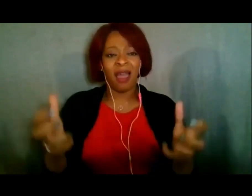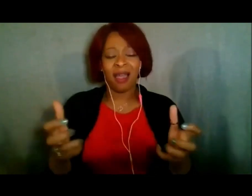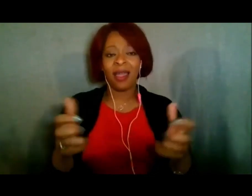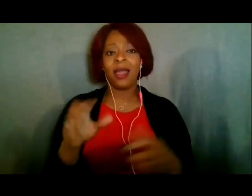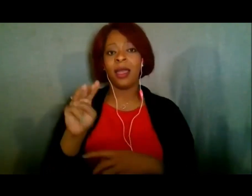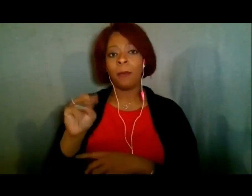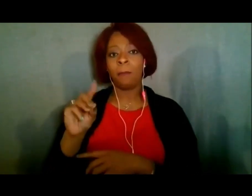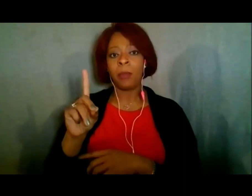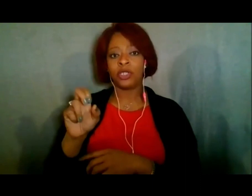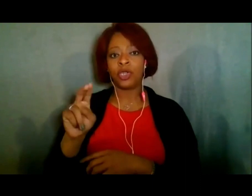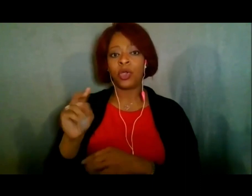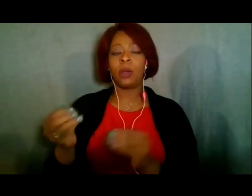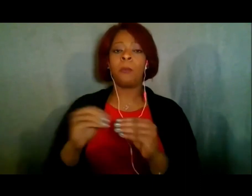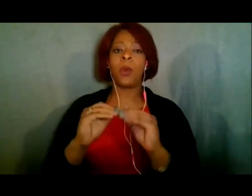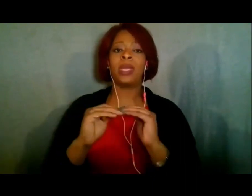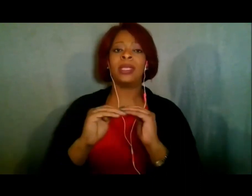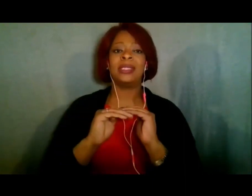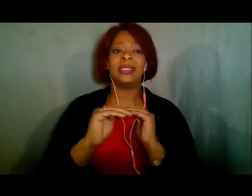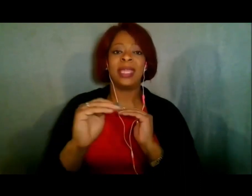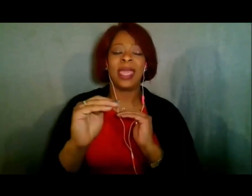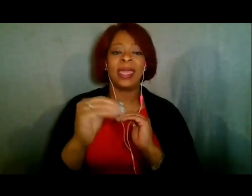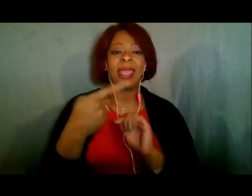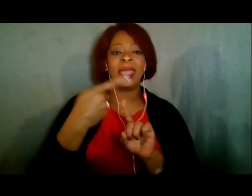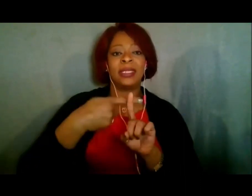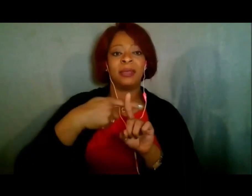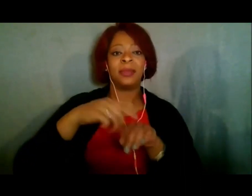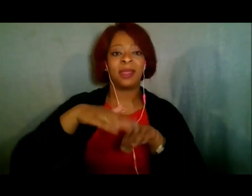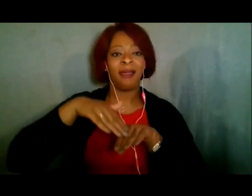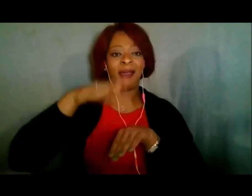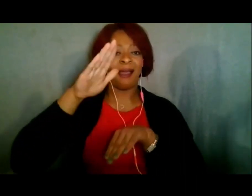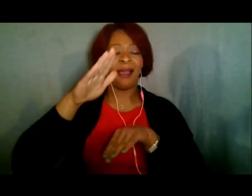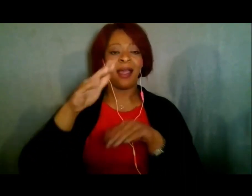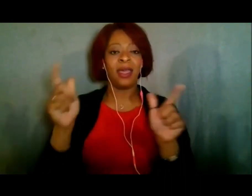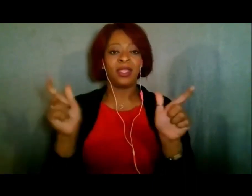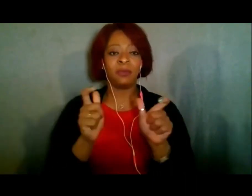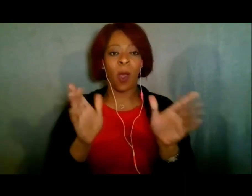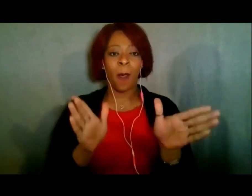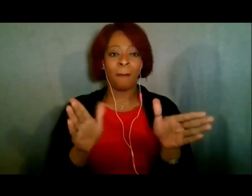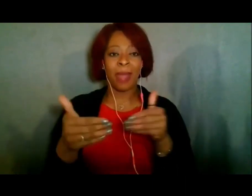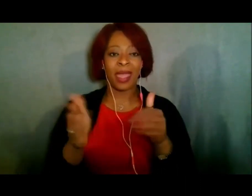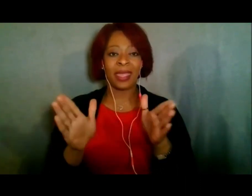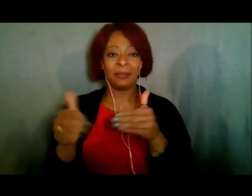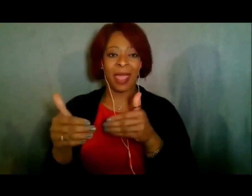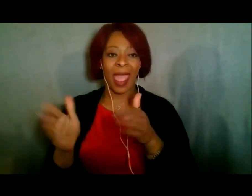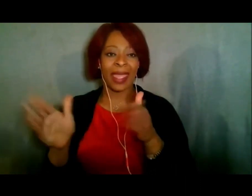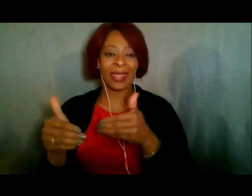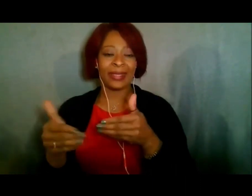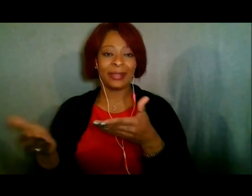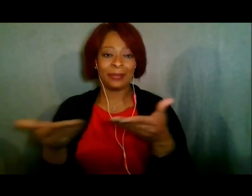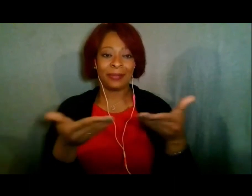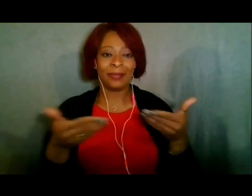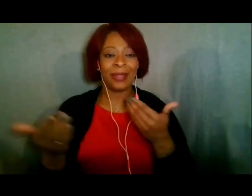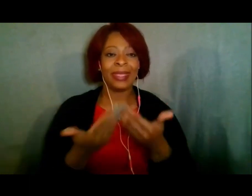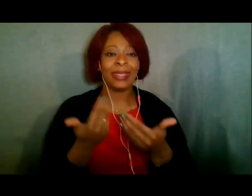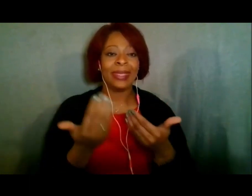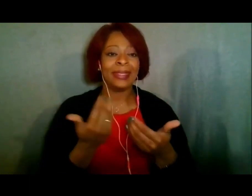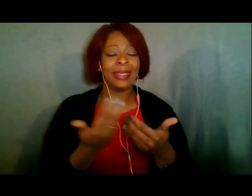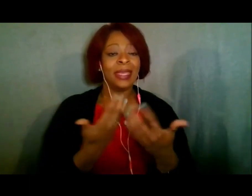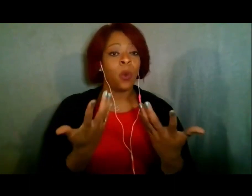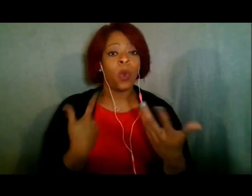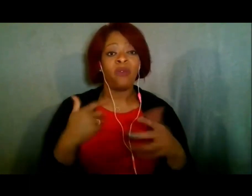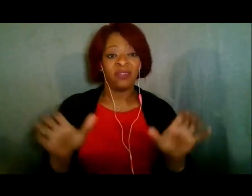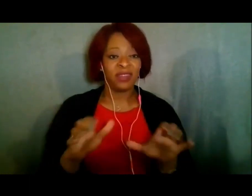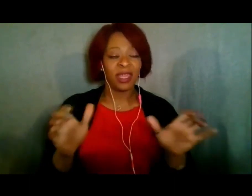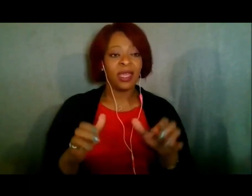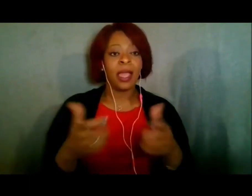more stable at higher temperatures and comes in smaller packages. So what we've been doing overall is